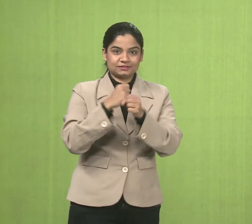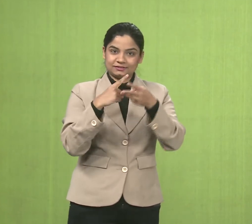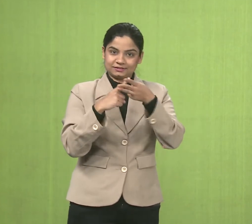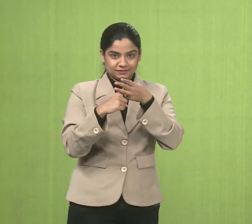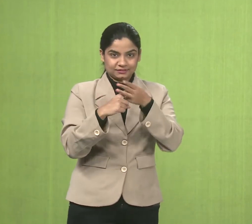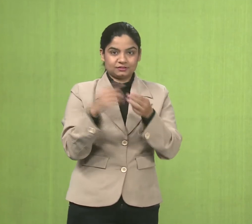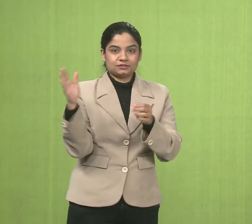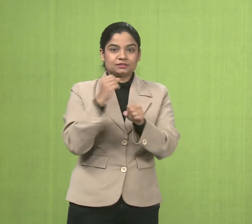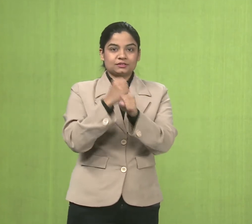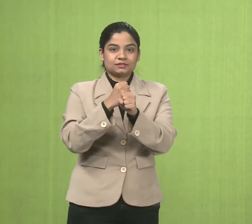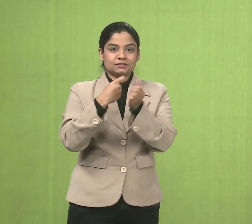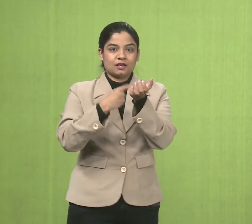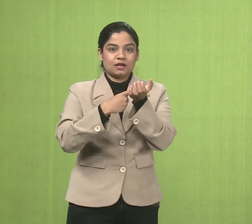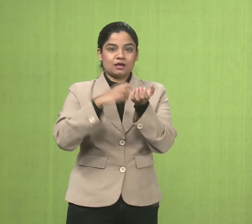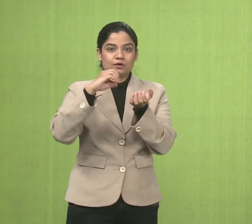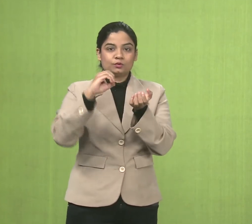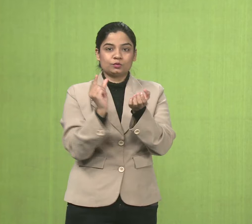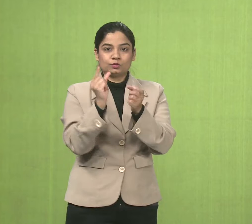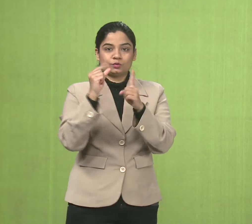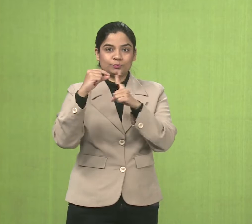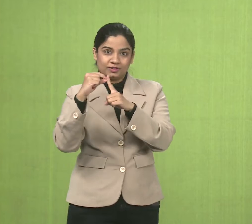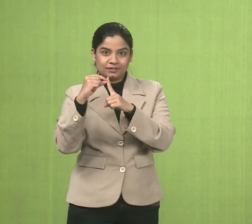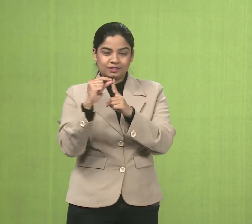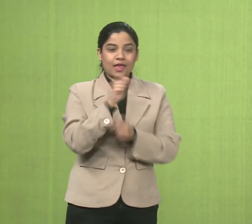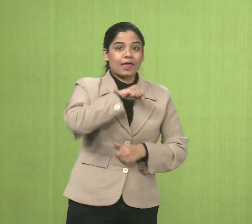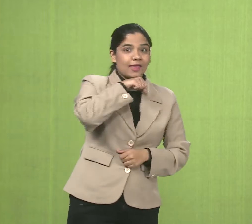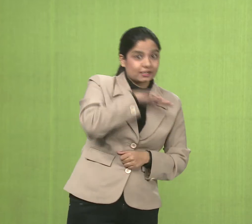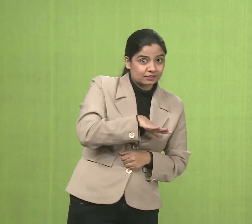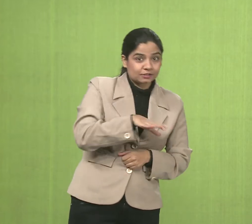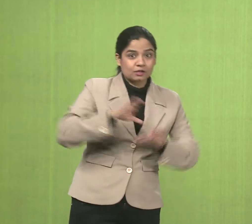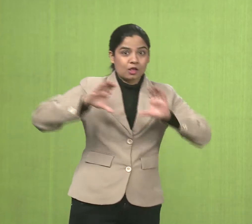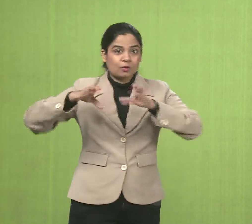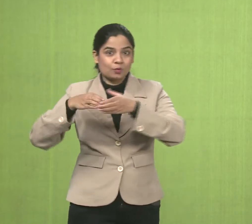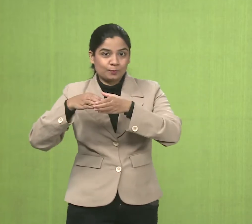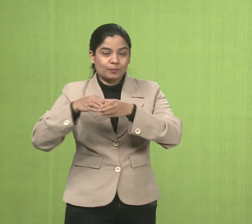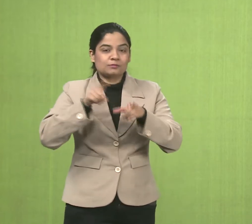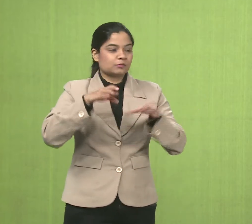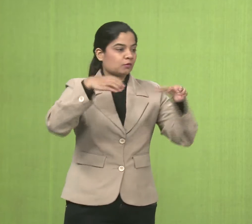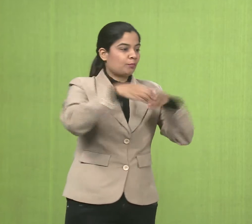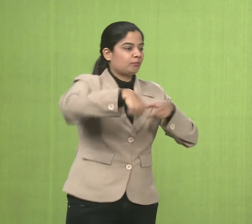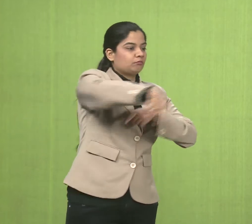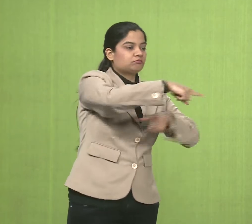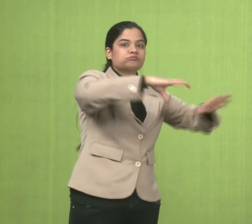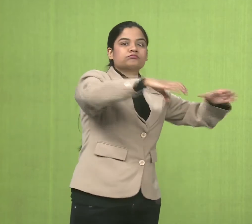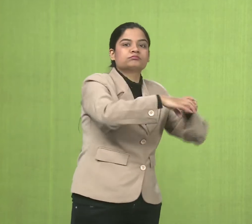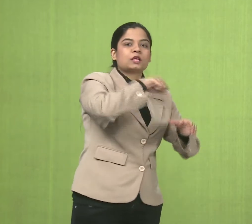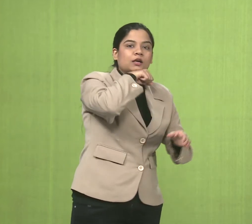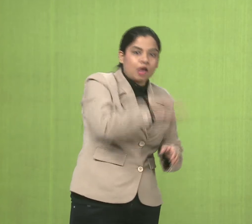Age group. It means people of different groups of different ages together, children, young